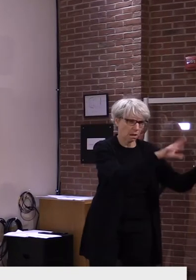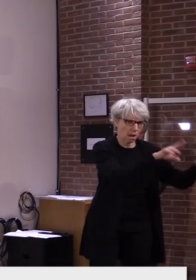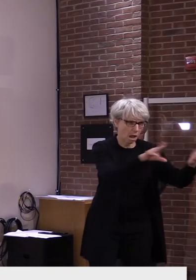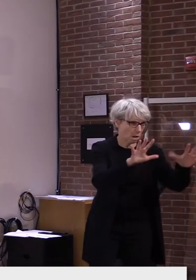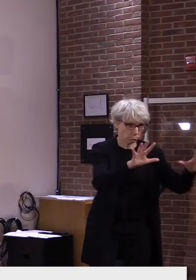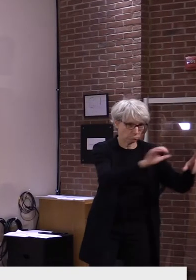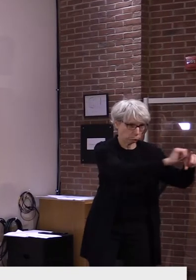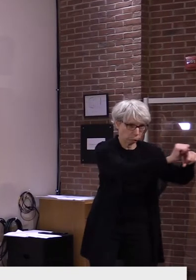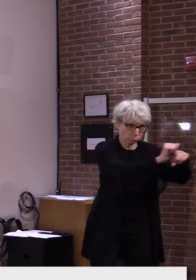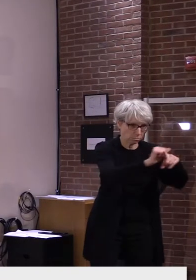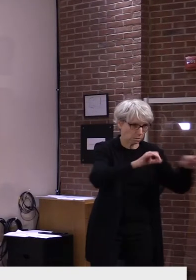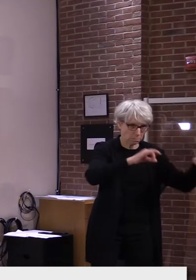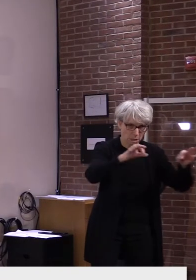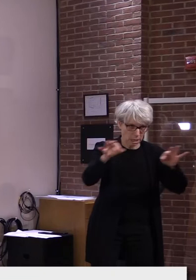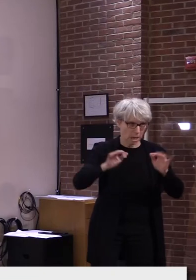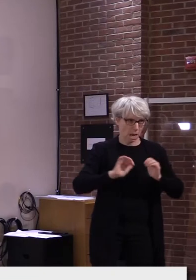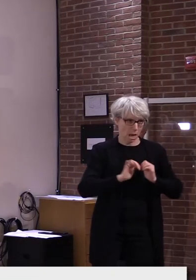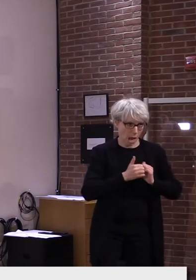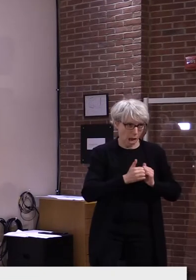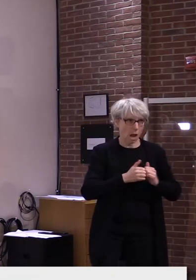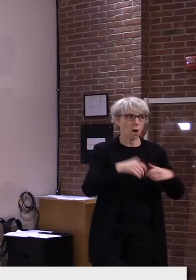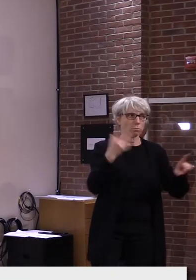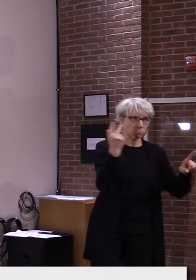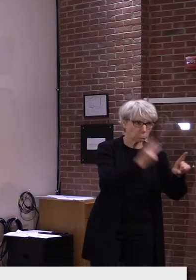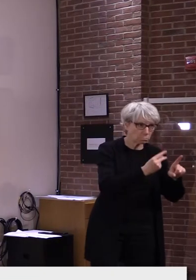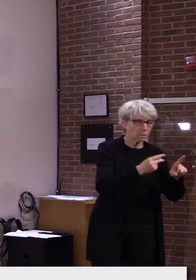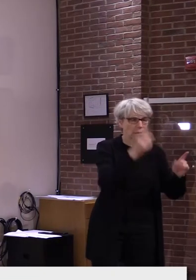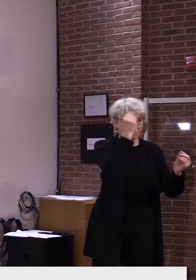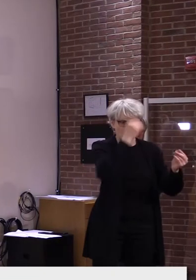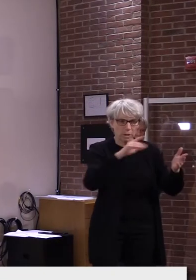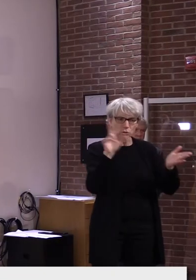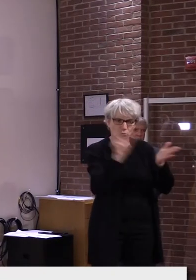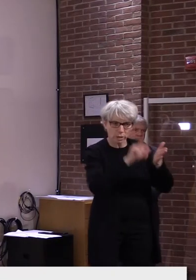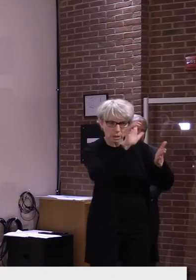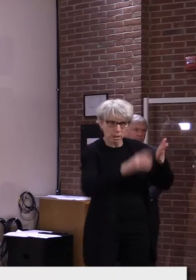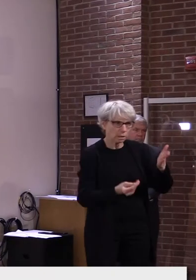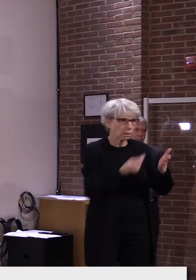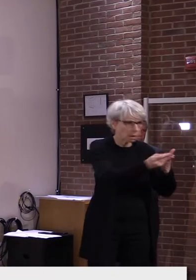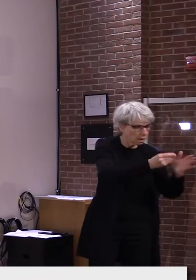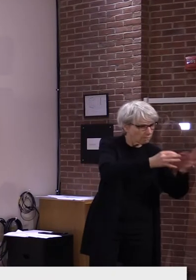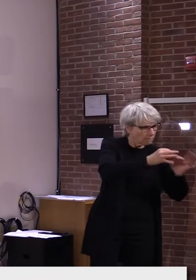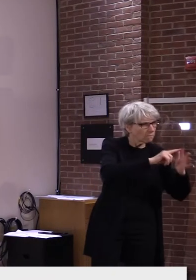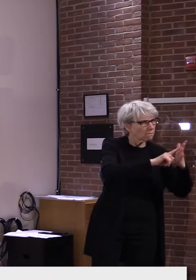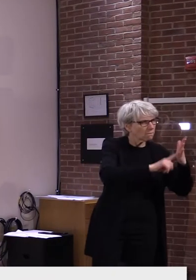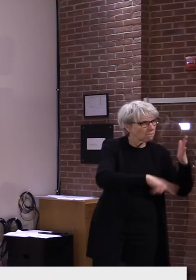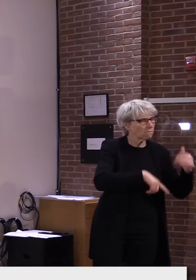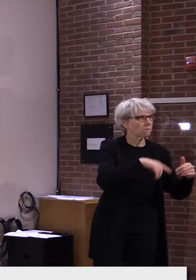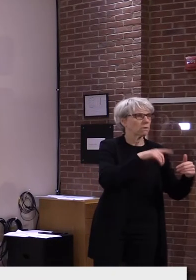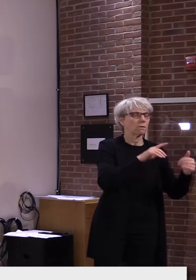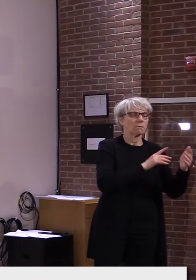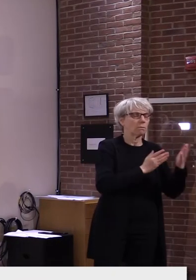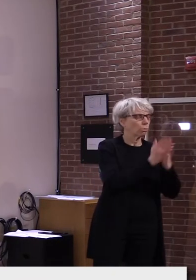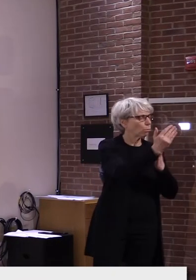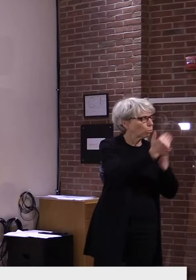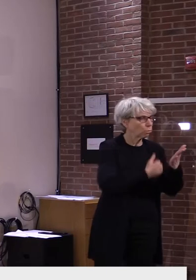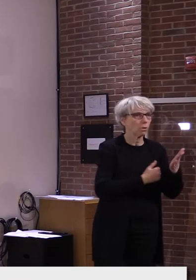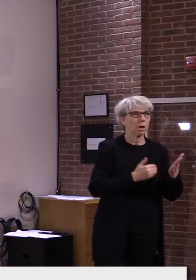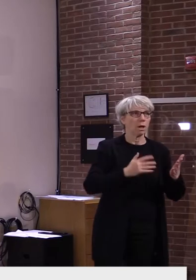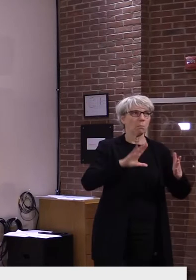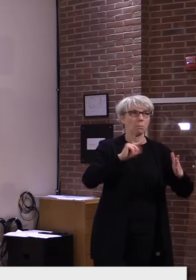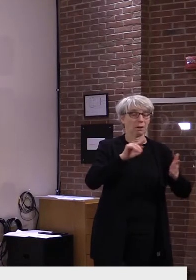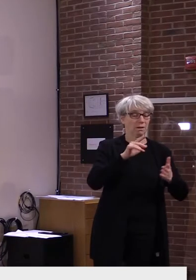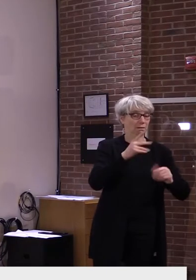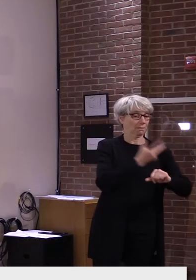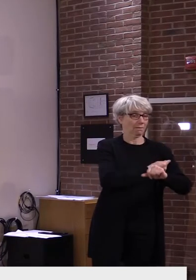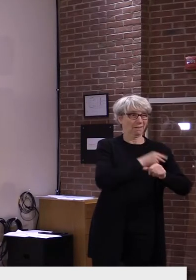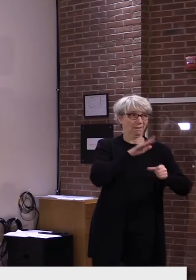sure they're ready to deploy the vaccine, but I think it's too soon to know exactly the numbers. And, you know, I know it's come up